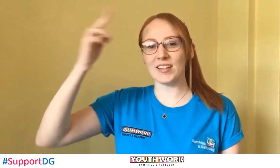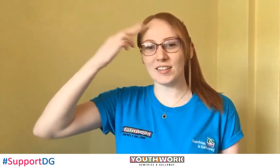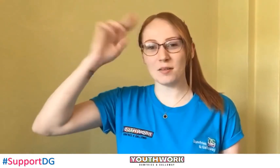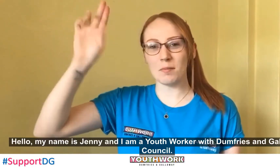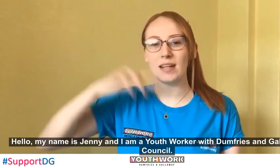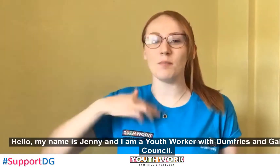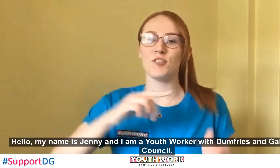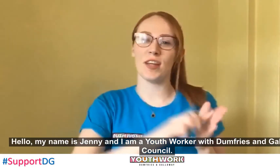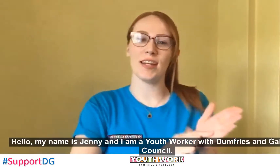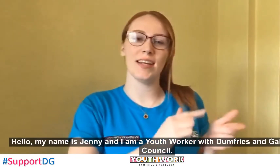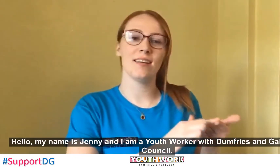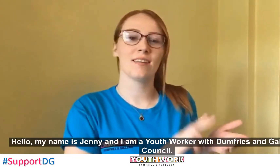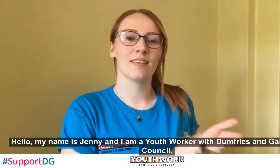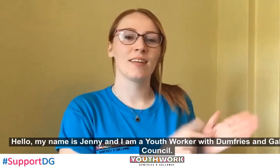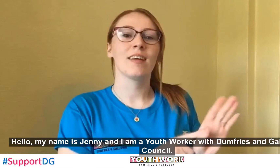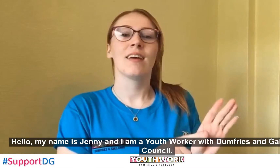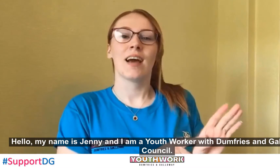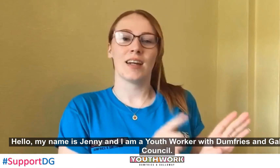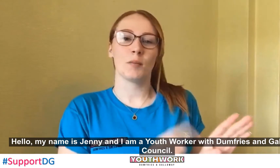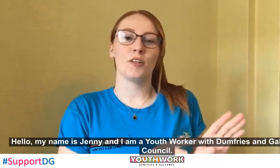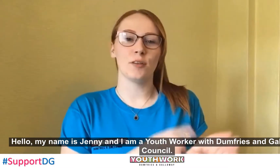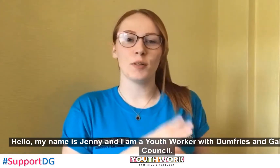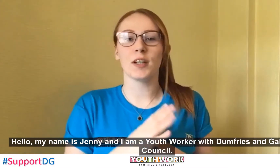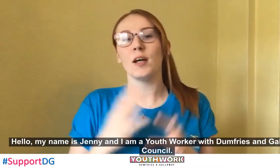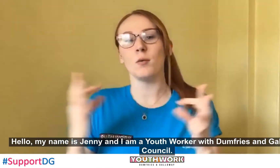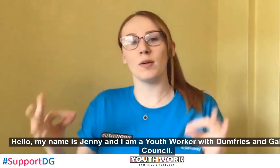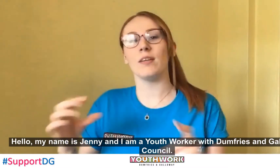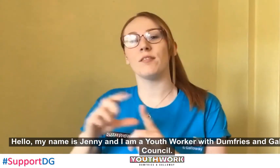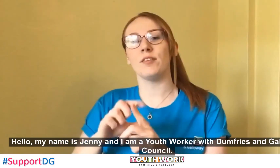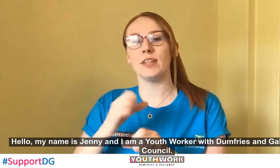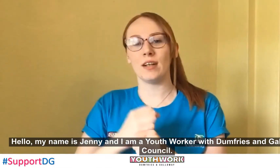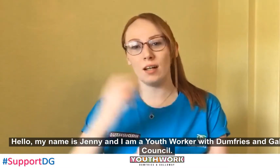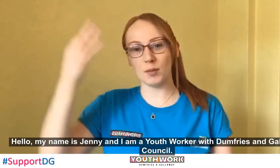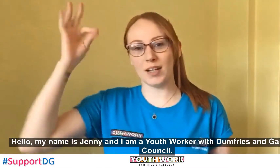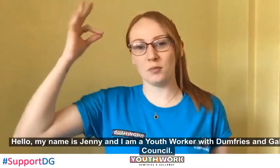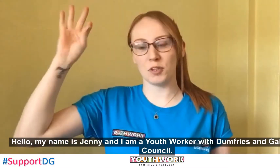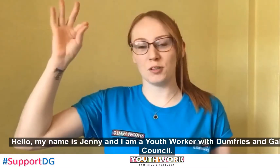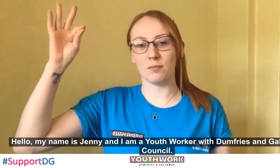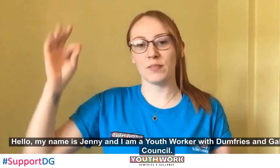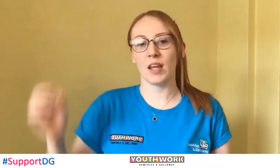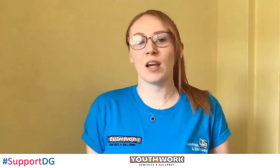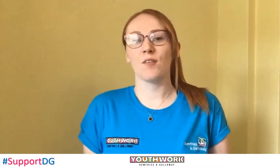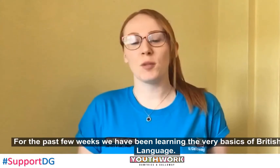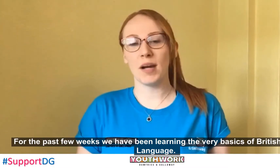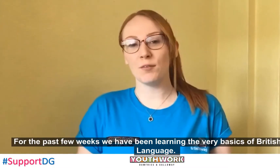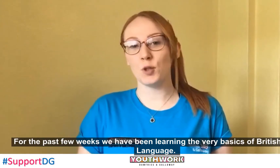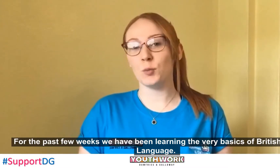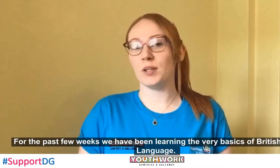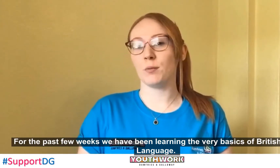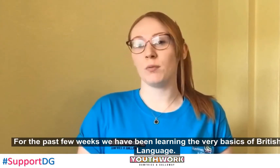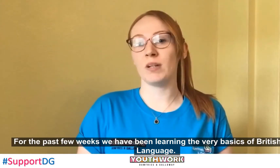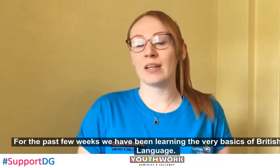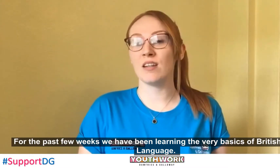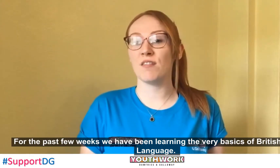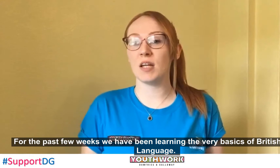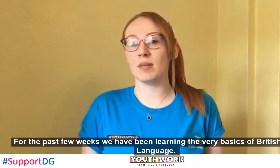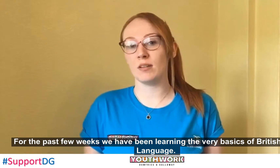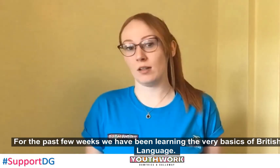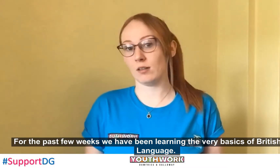Hello, my name's Jenny and I'm a youth worker with the Face and Galloway Council. For the past few weeks we've been learning the very basics